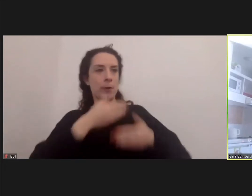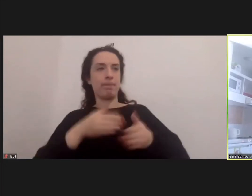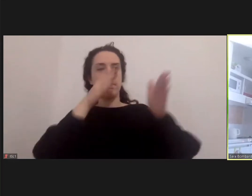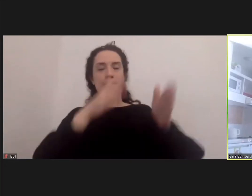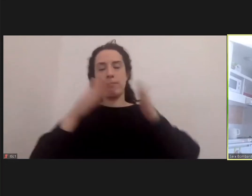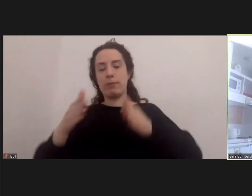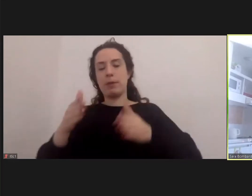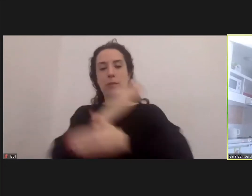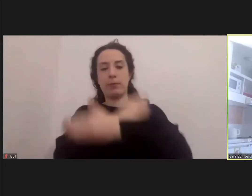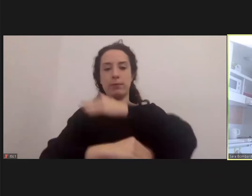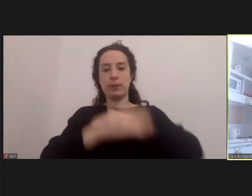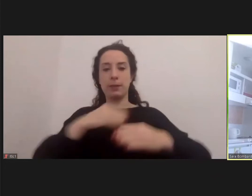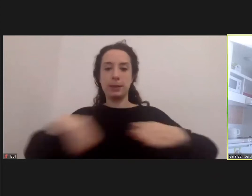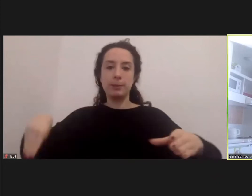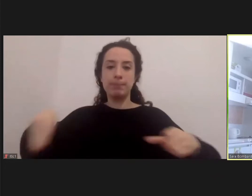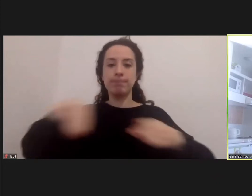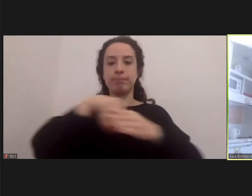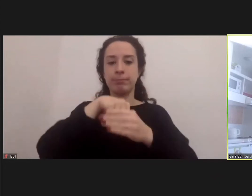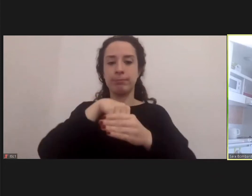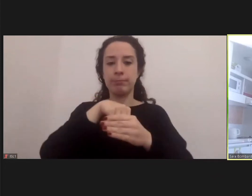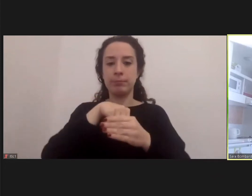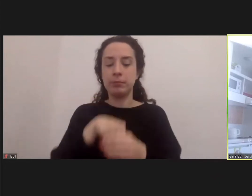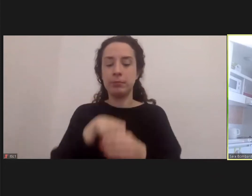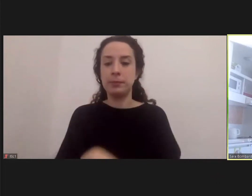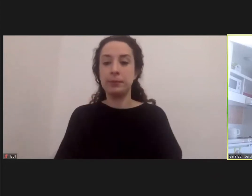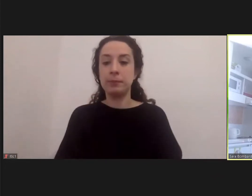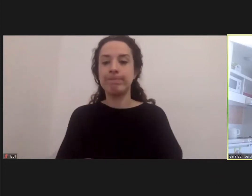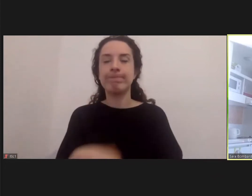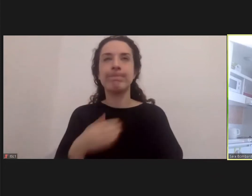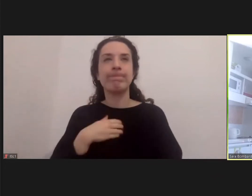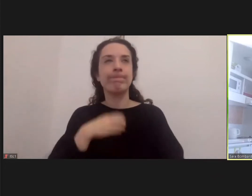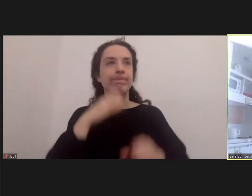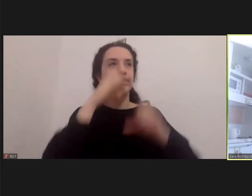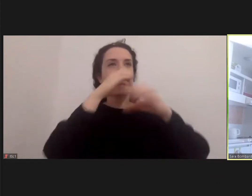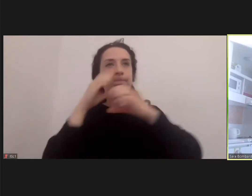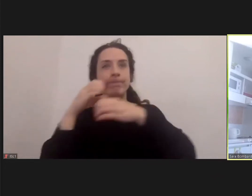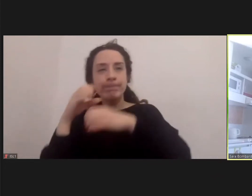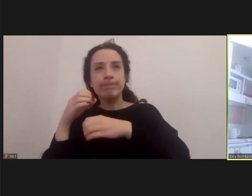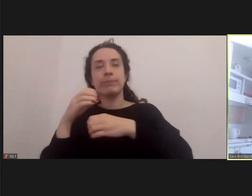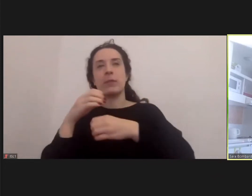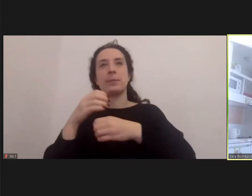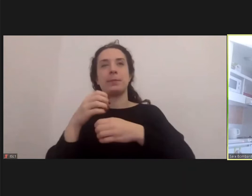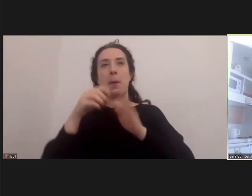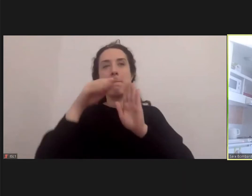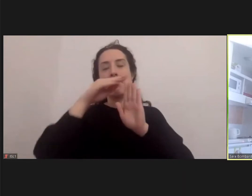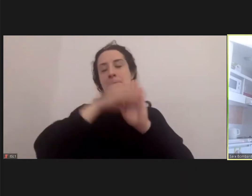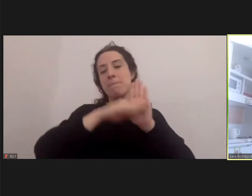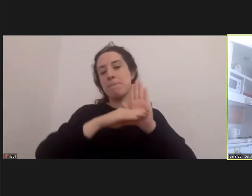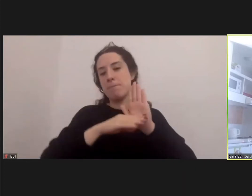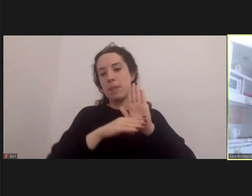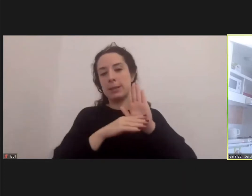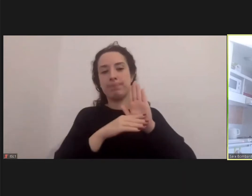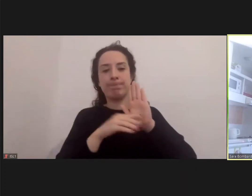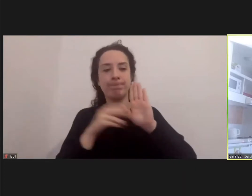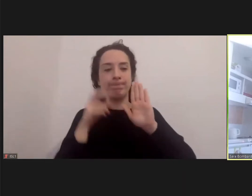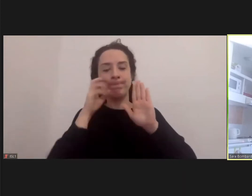disabilities. So if we look at the Social Economy Action Plan that was officially launched